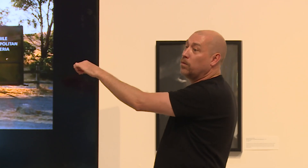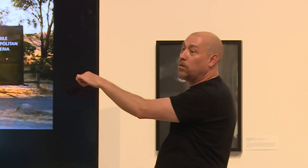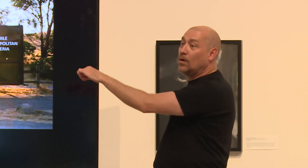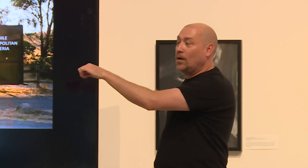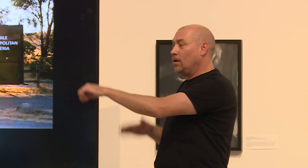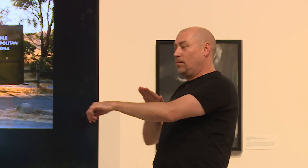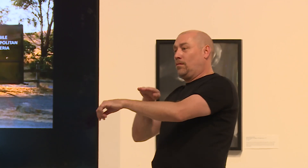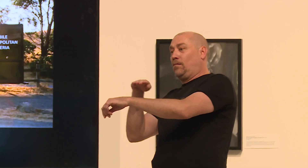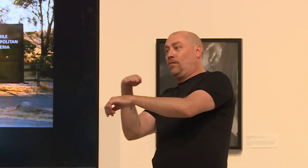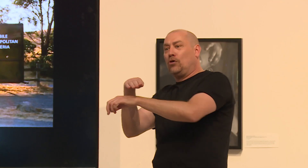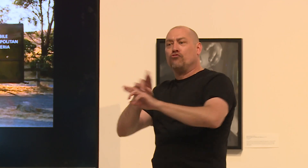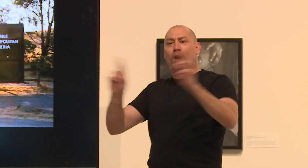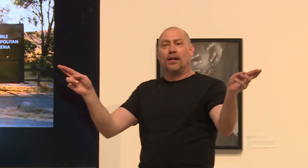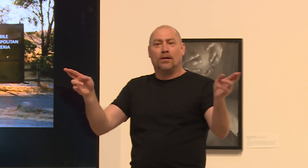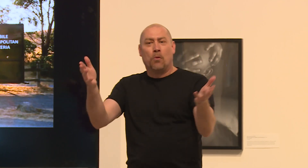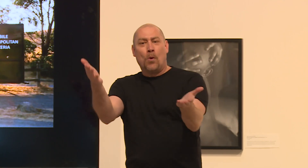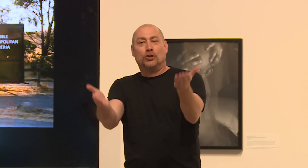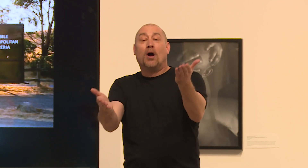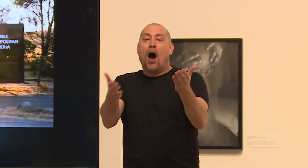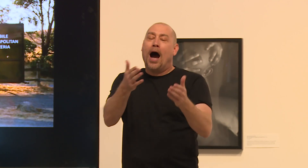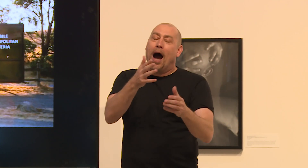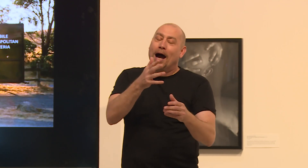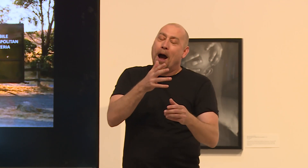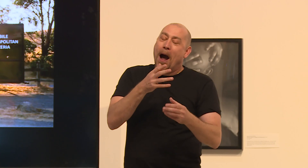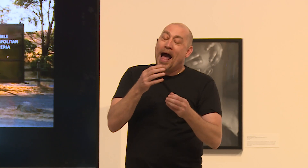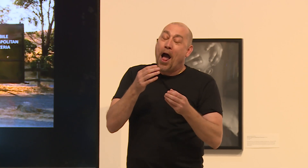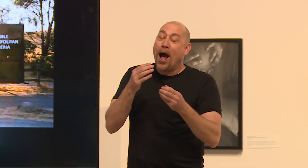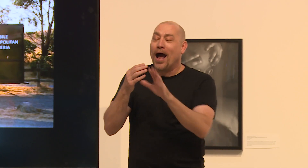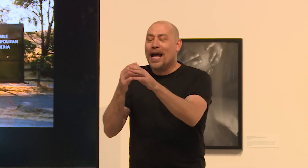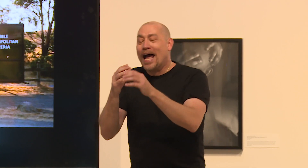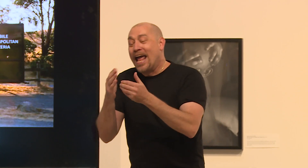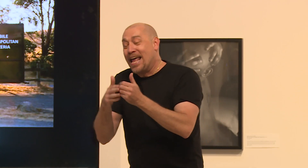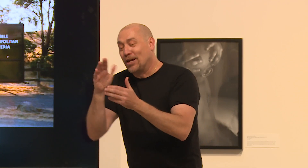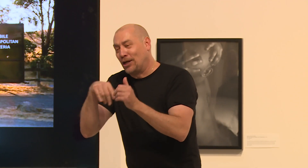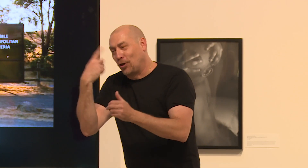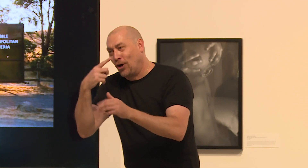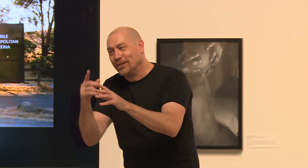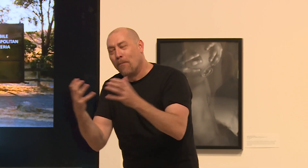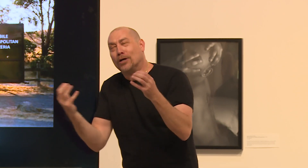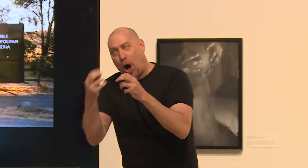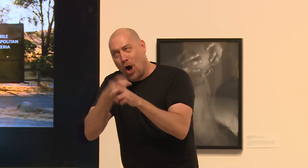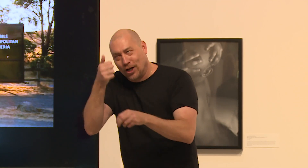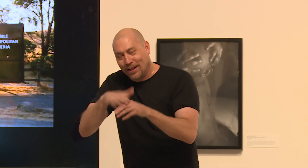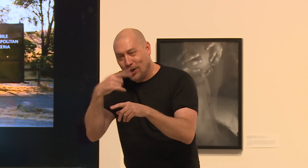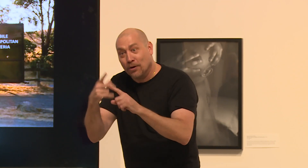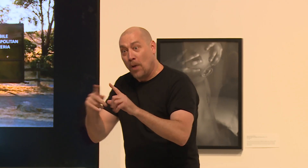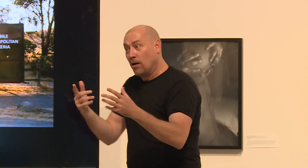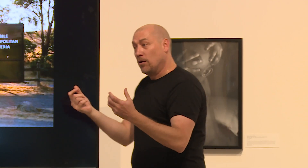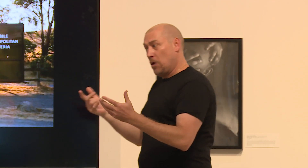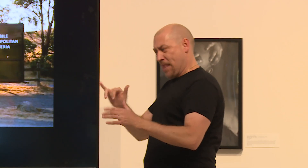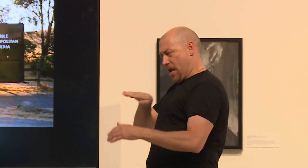those so much. So maybe that was a way around it. And it was a lot harder than it actually